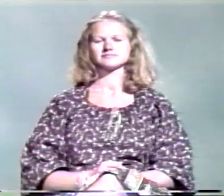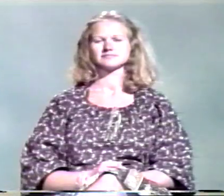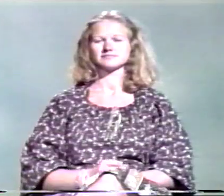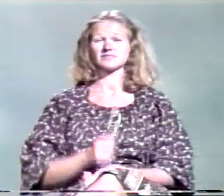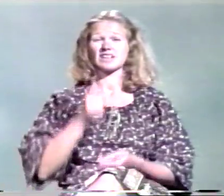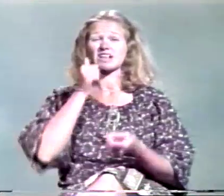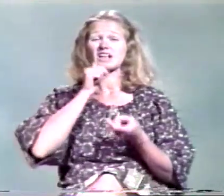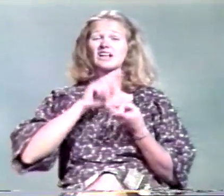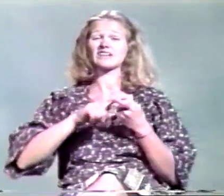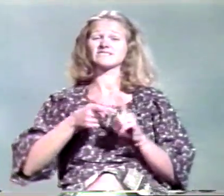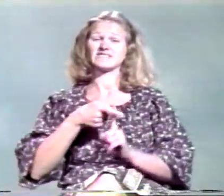her.